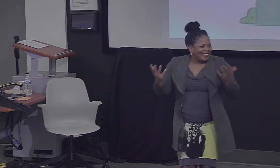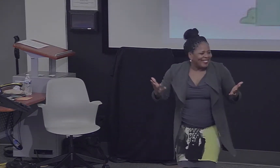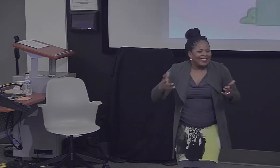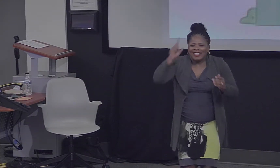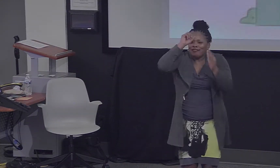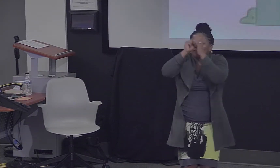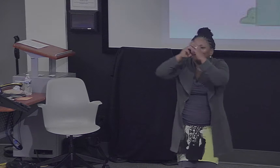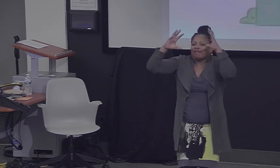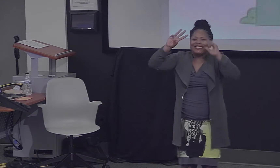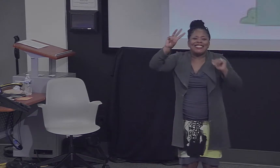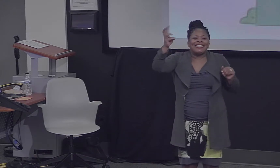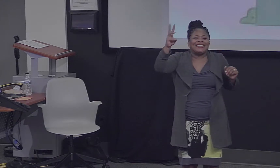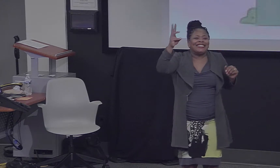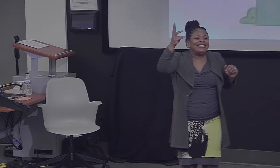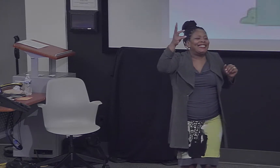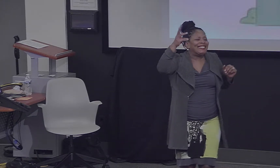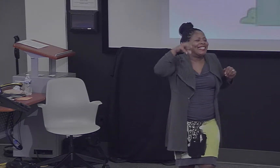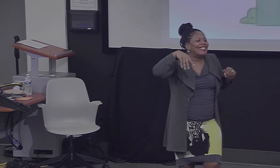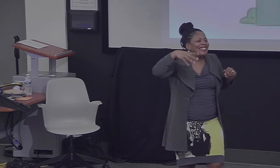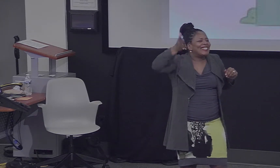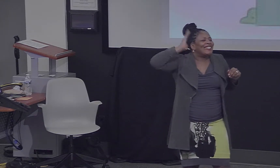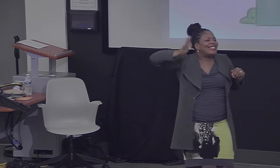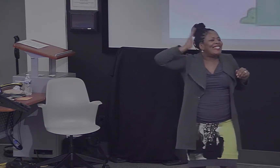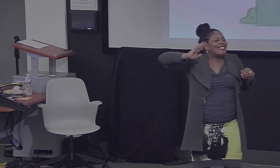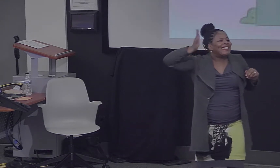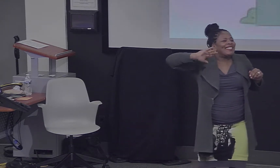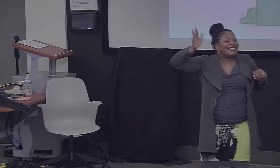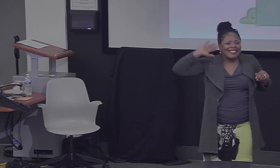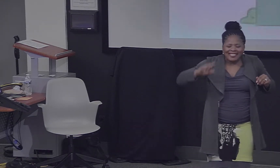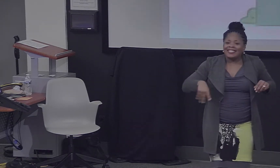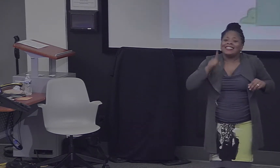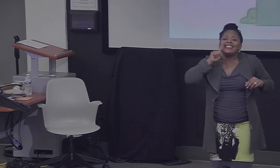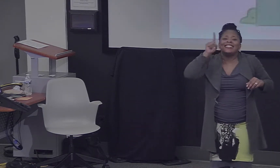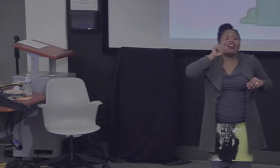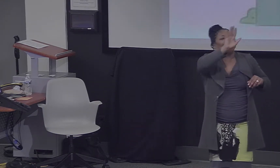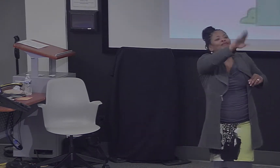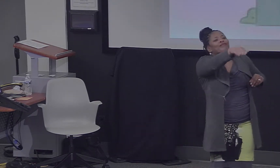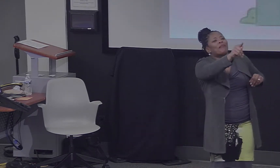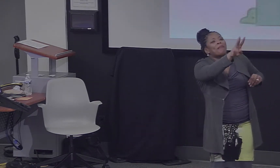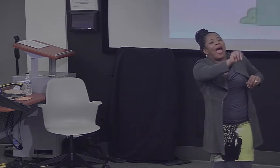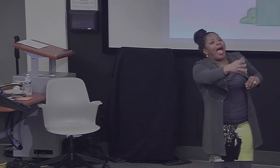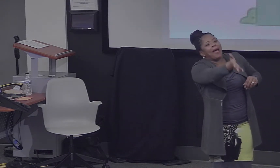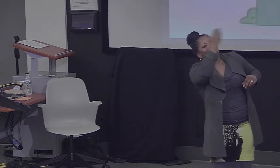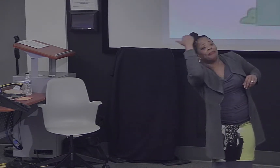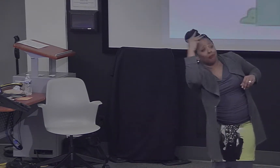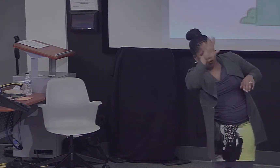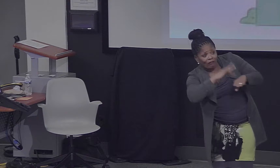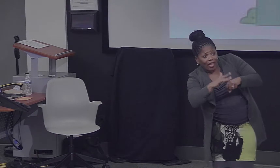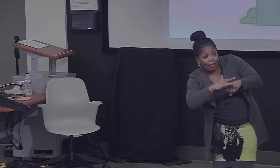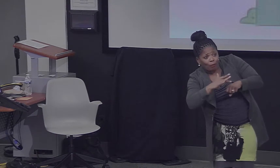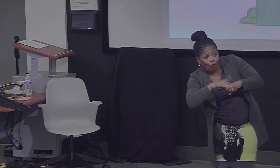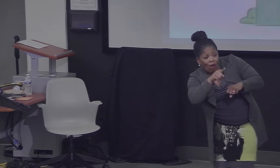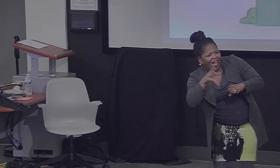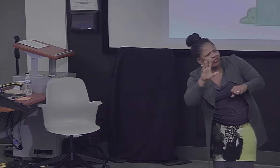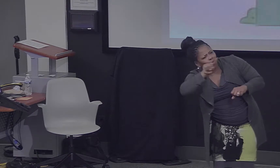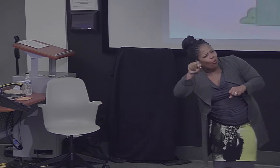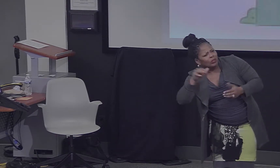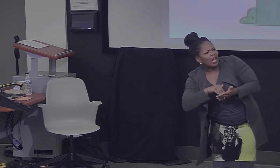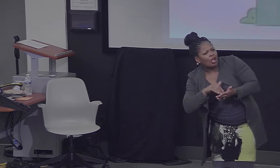So originally, when scheduling was happening for interpreters, I mean back in the 60s, I can remember being asked by individual